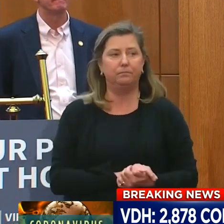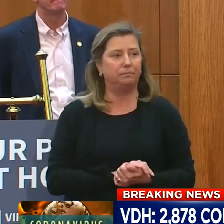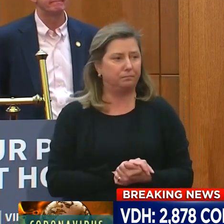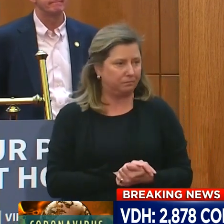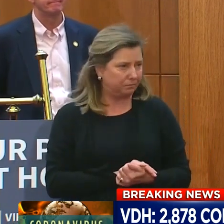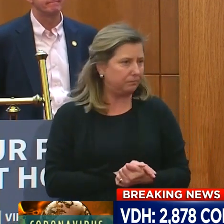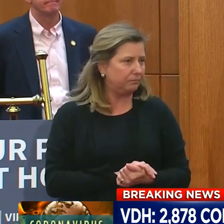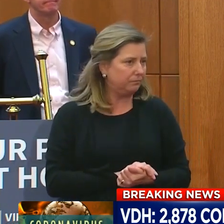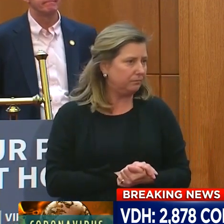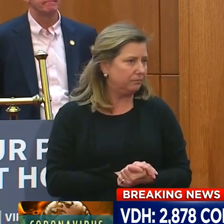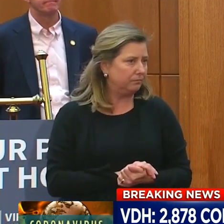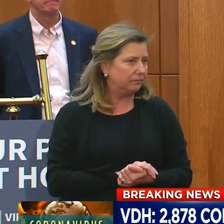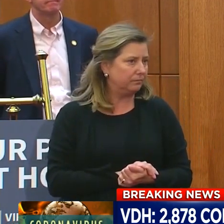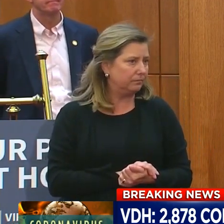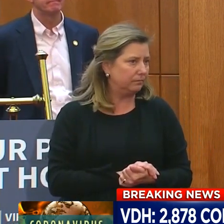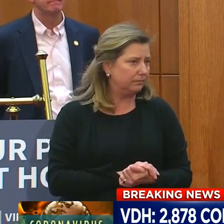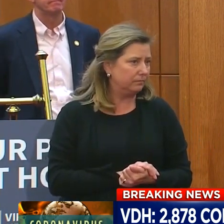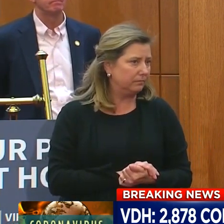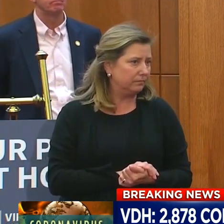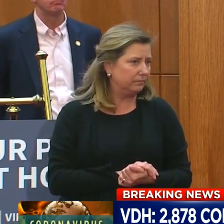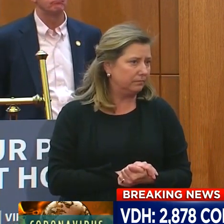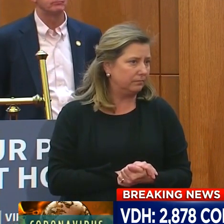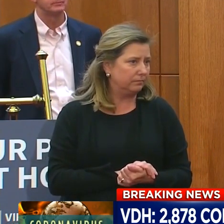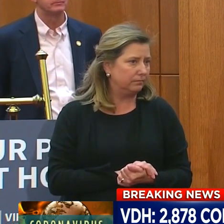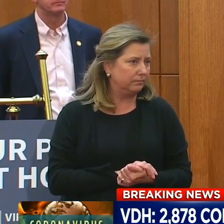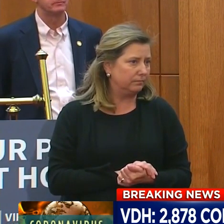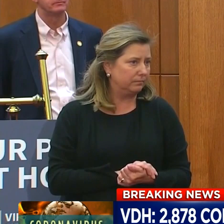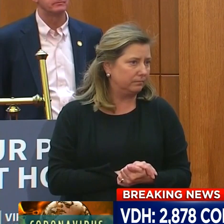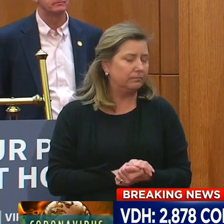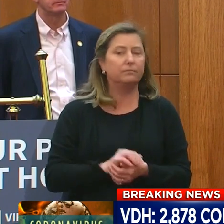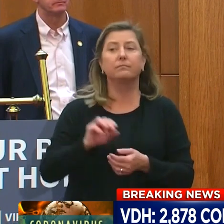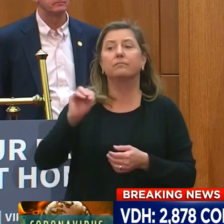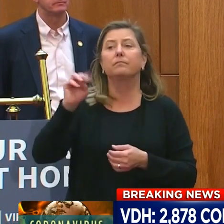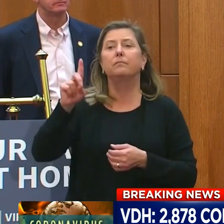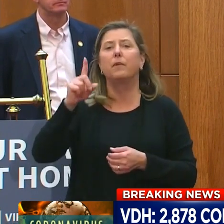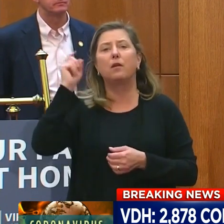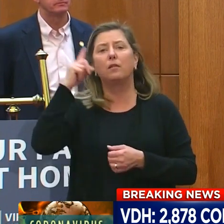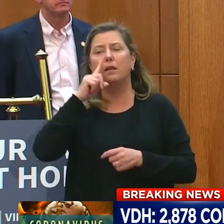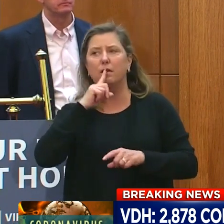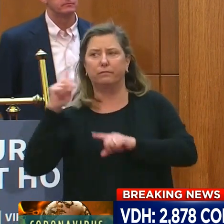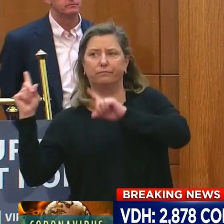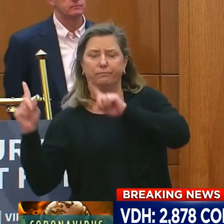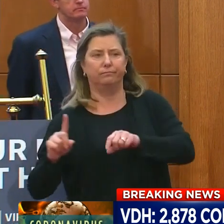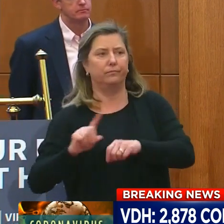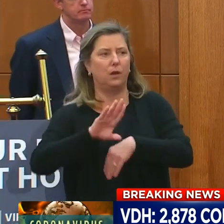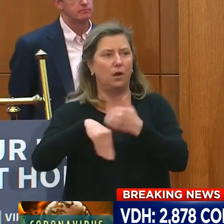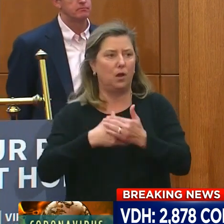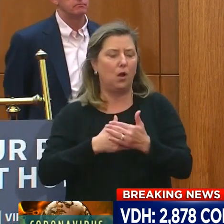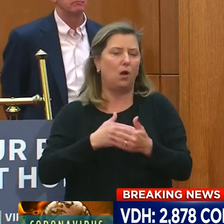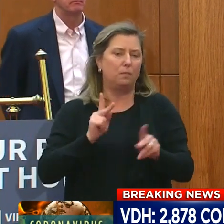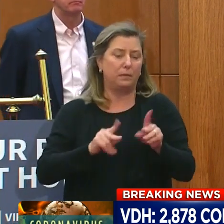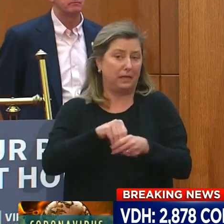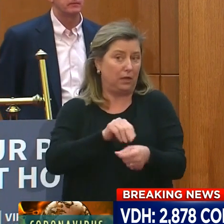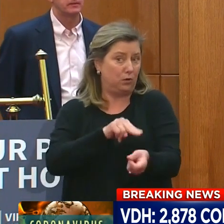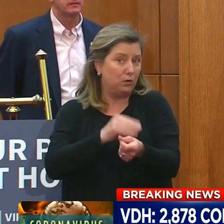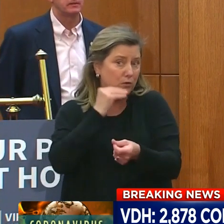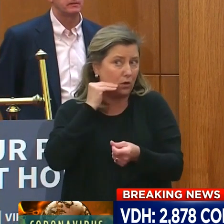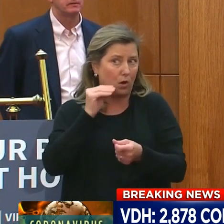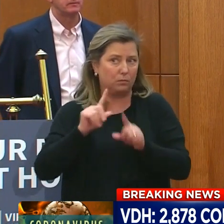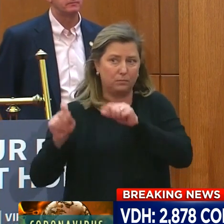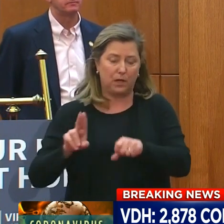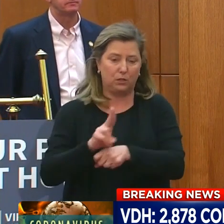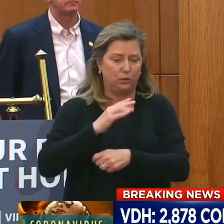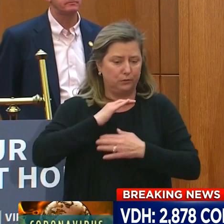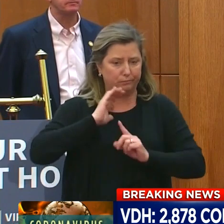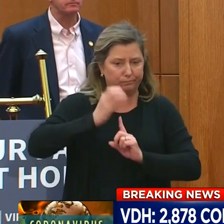Governor, Maryland's governor issued an order requiring all nursing home staff to wear PPE and to segregate infected patients. Are you